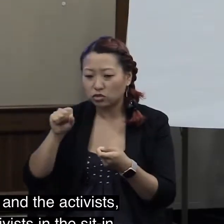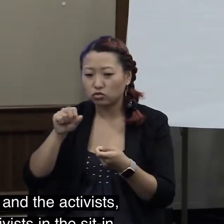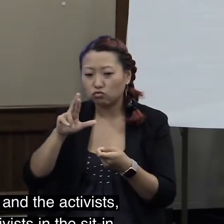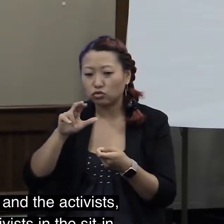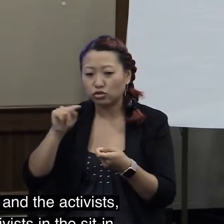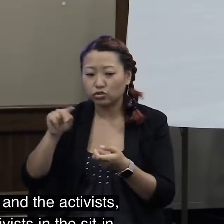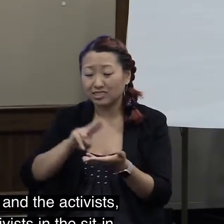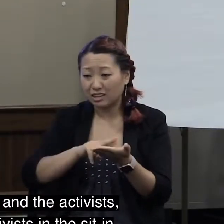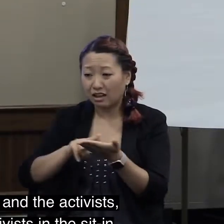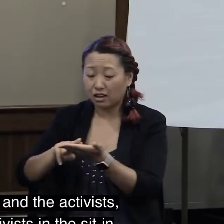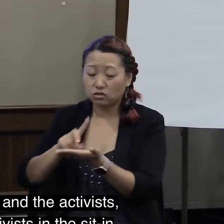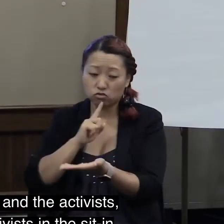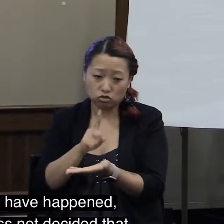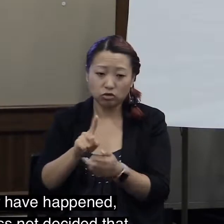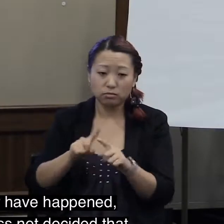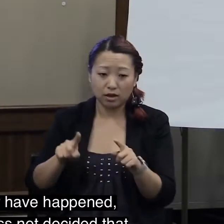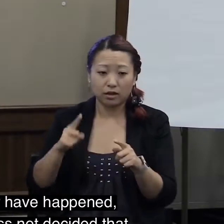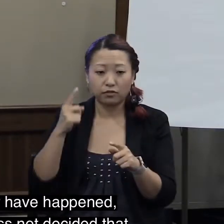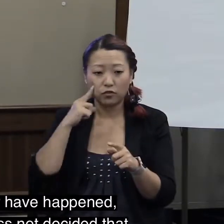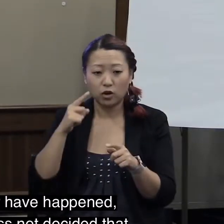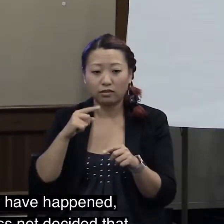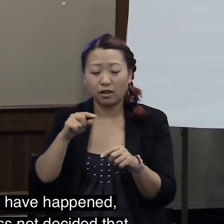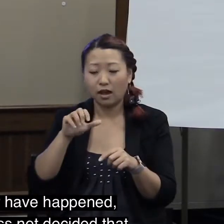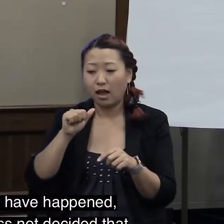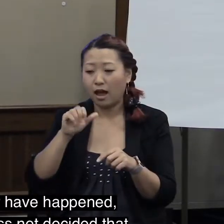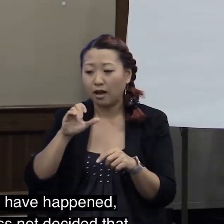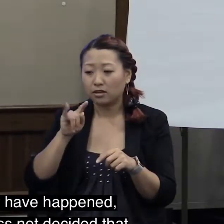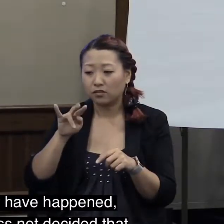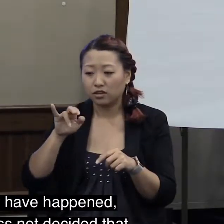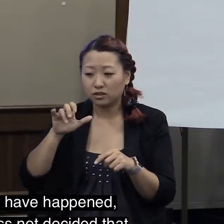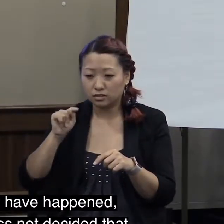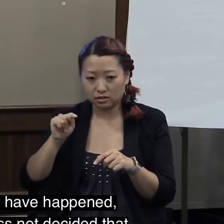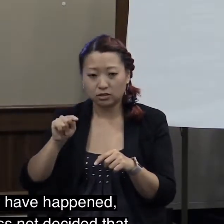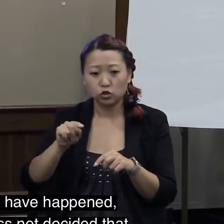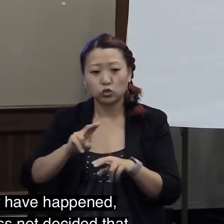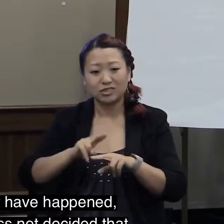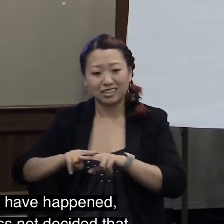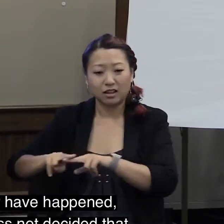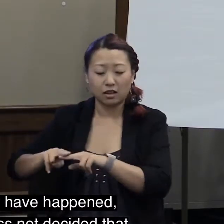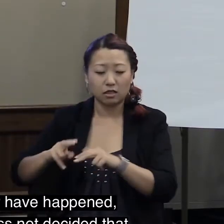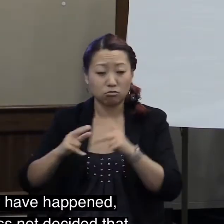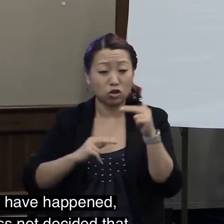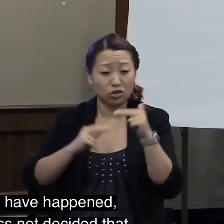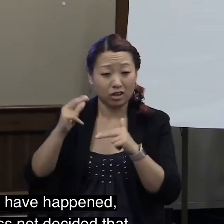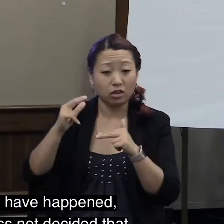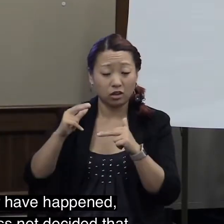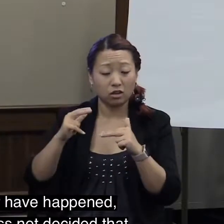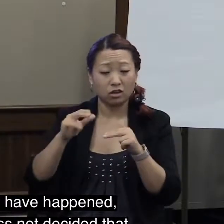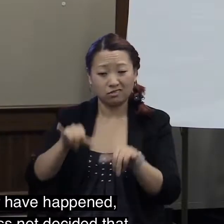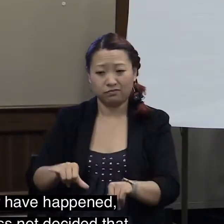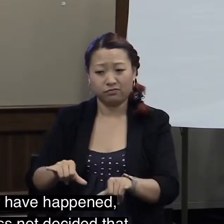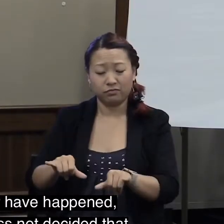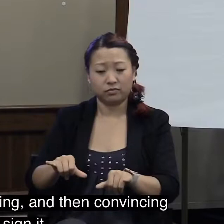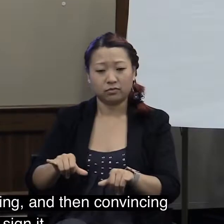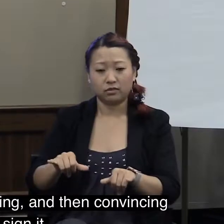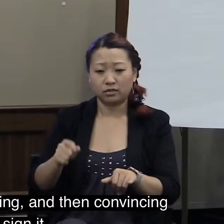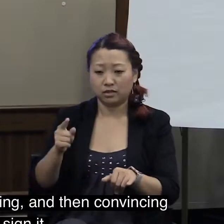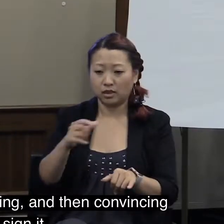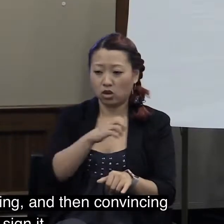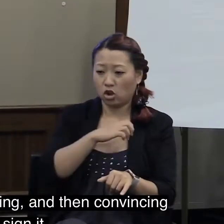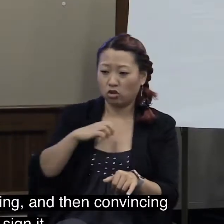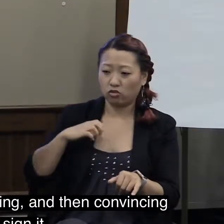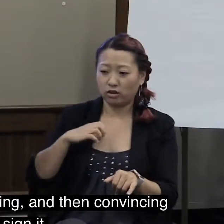the grassroots and activists and the sit-in in the building would never have happened had someone in Congress not decided that